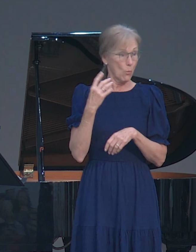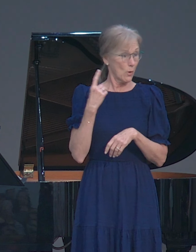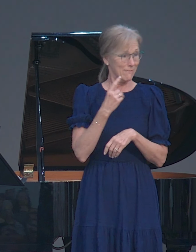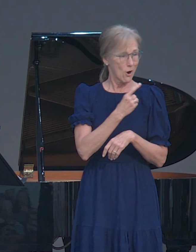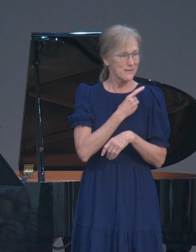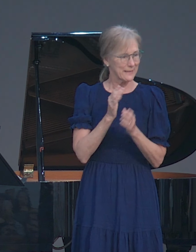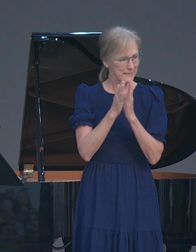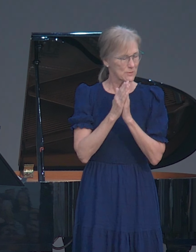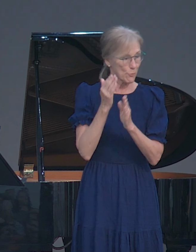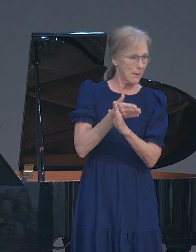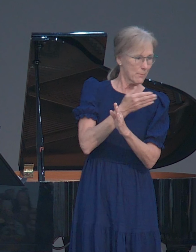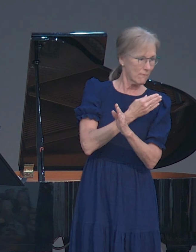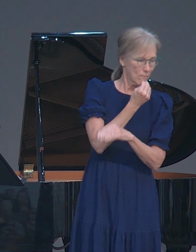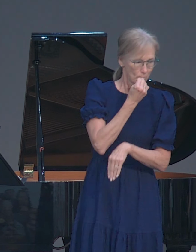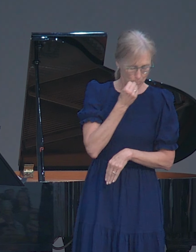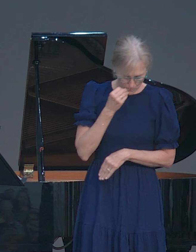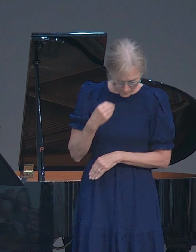we eat the bread together.